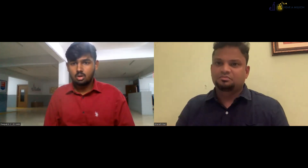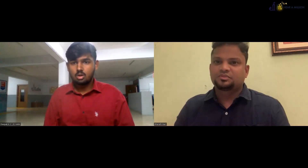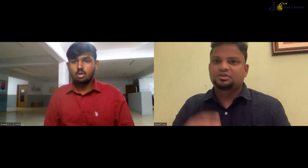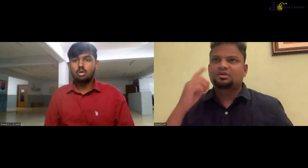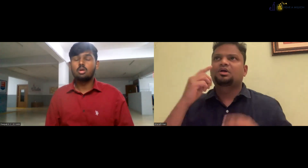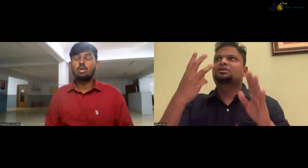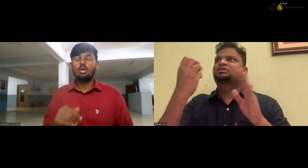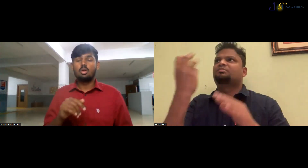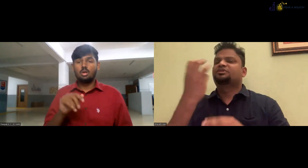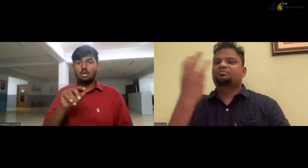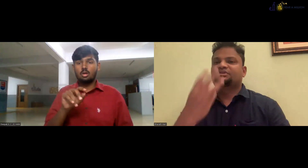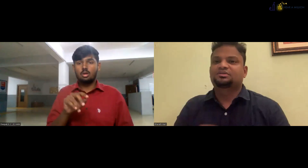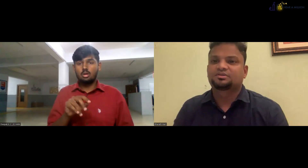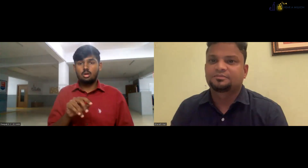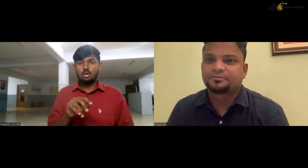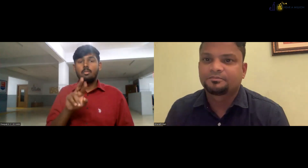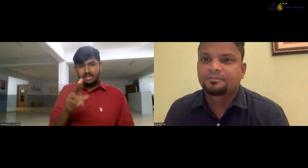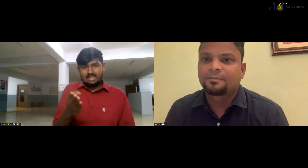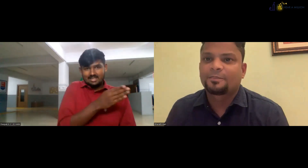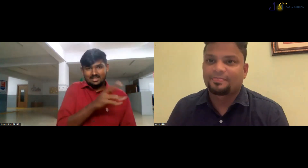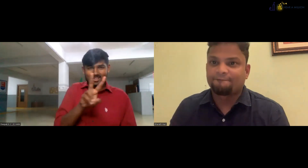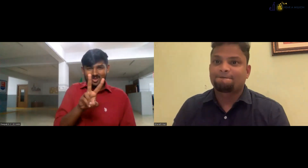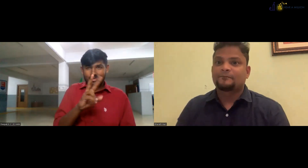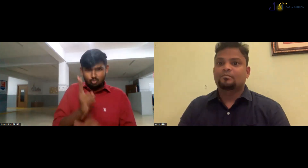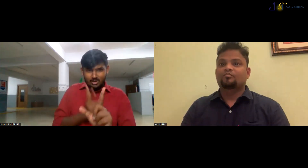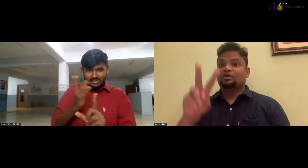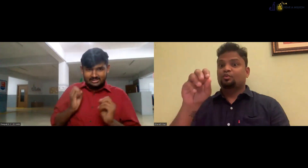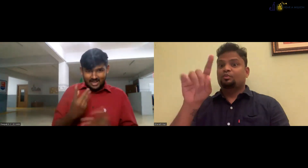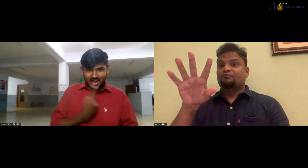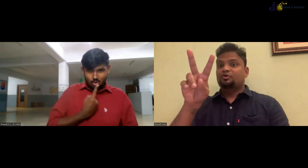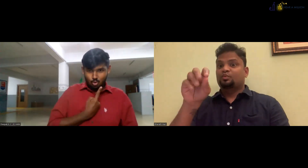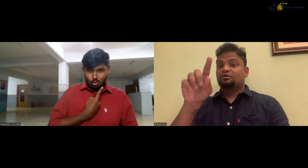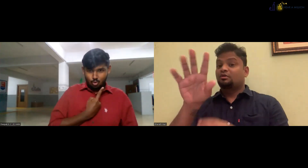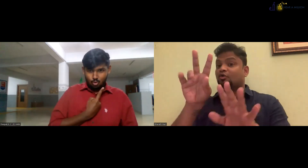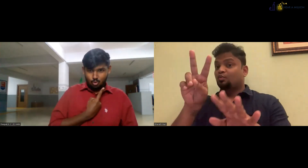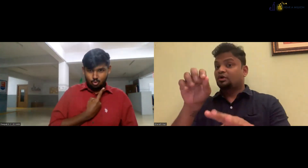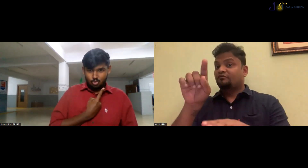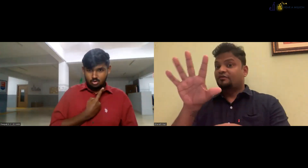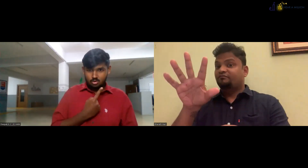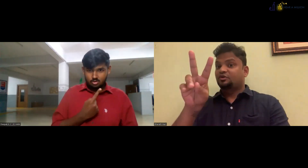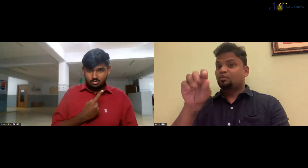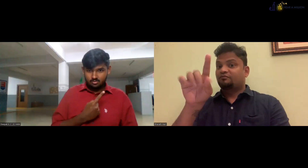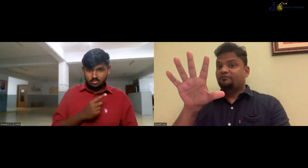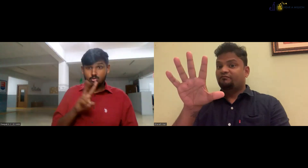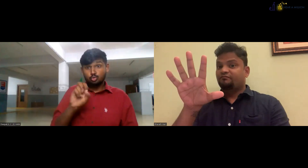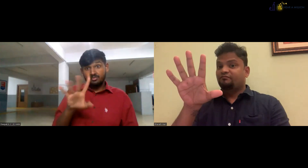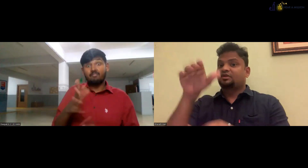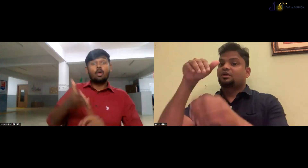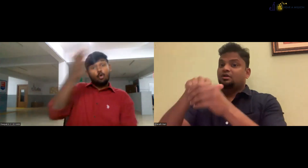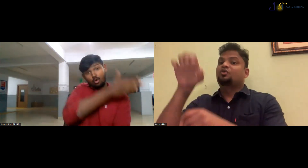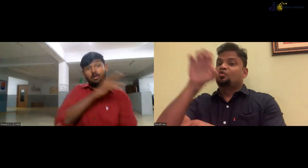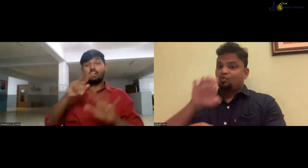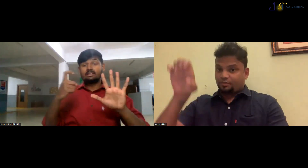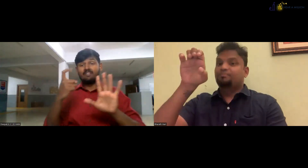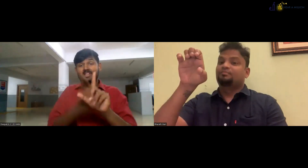other people also who helped me for 3 months. So from